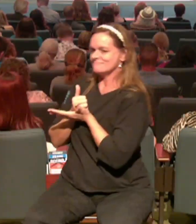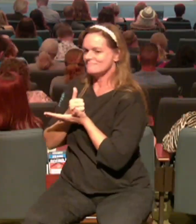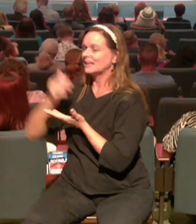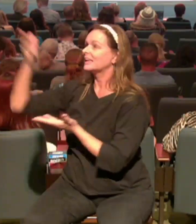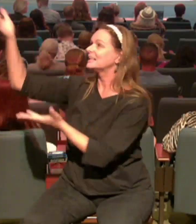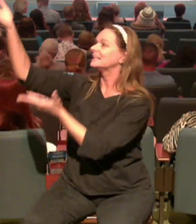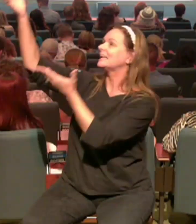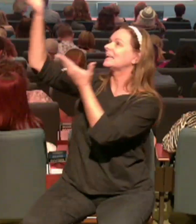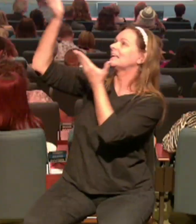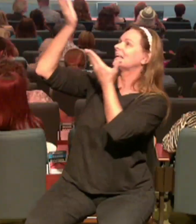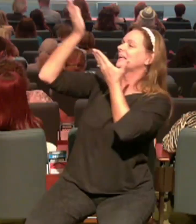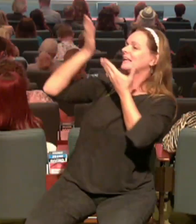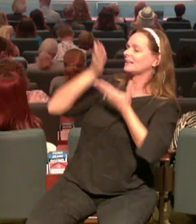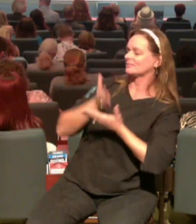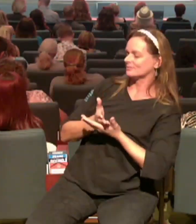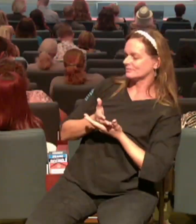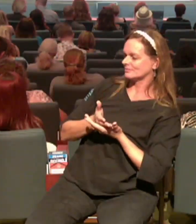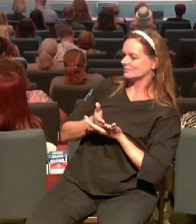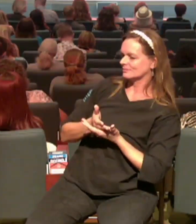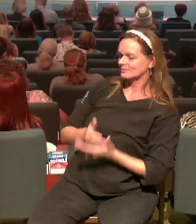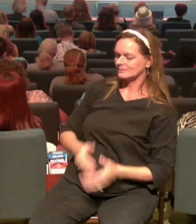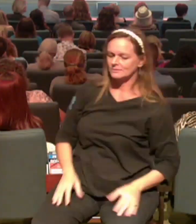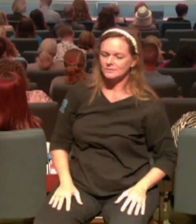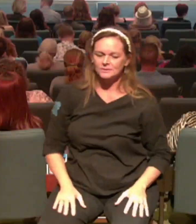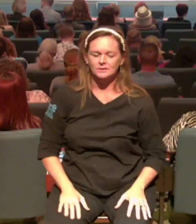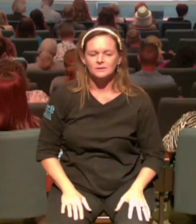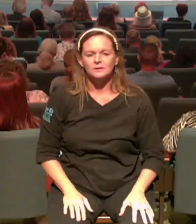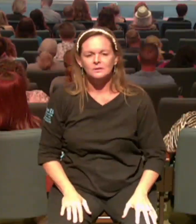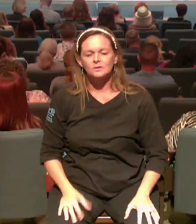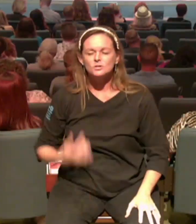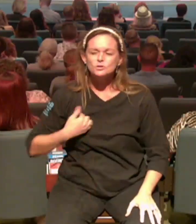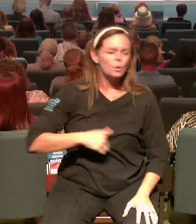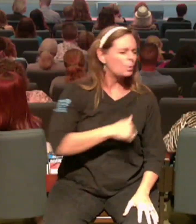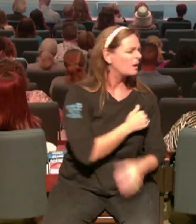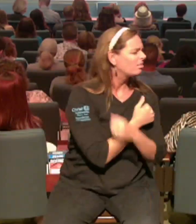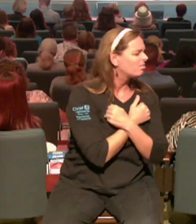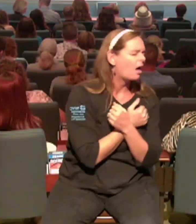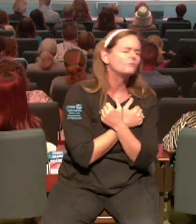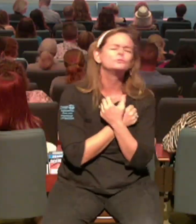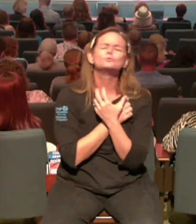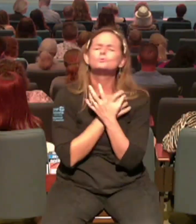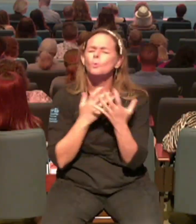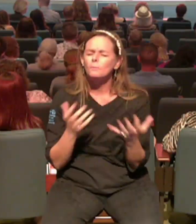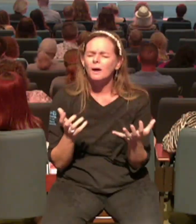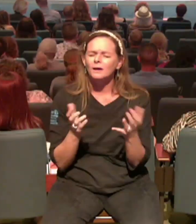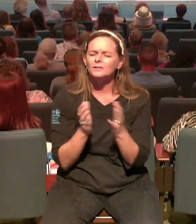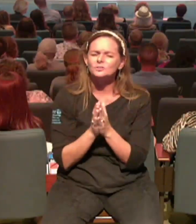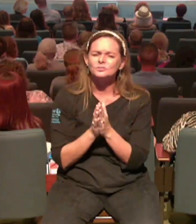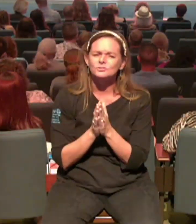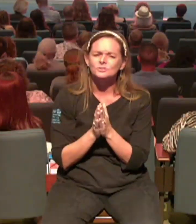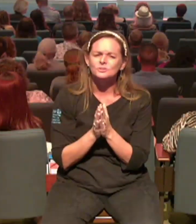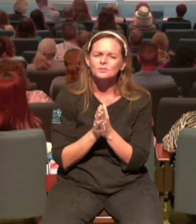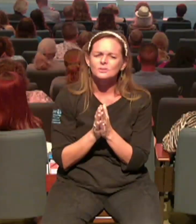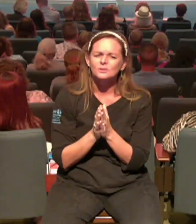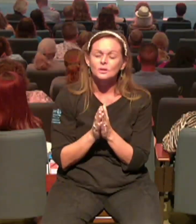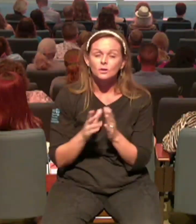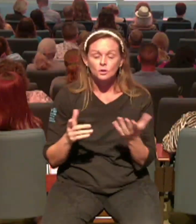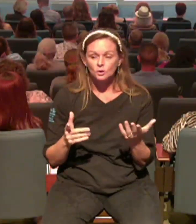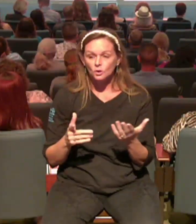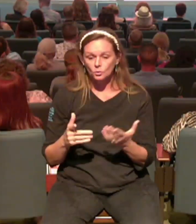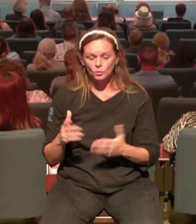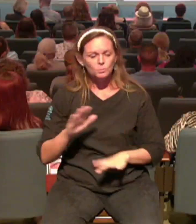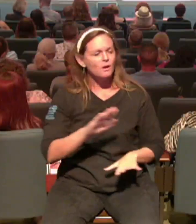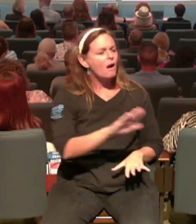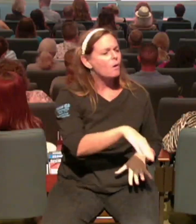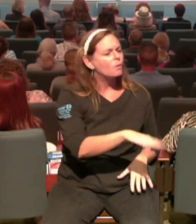love much. When we who have been forgiven of so much, when we show forgiveness,